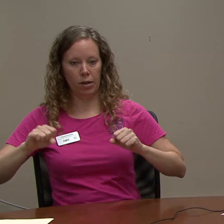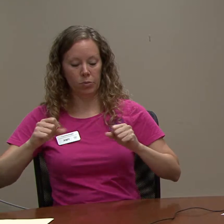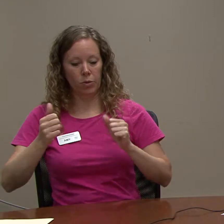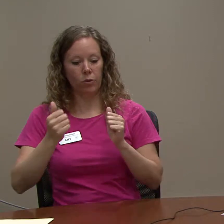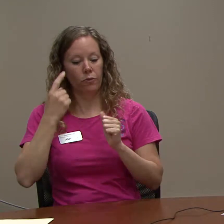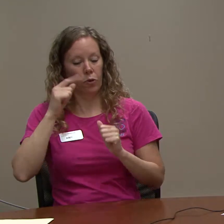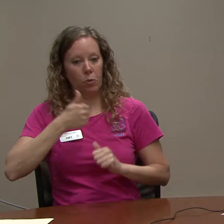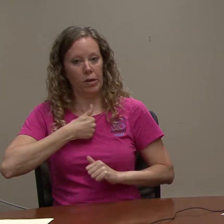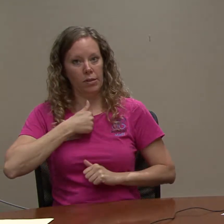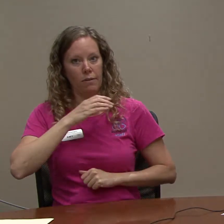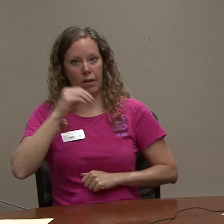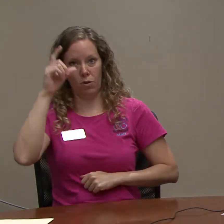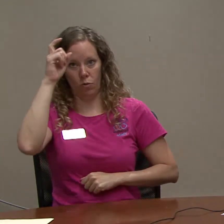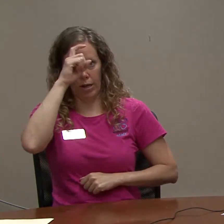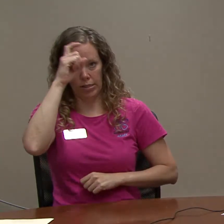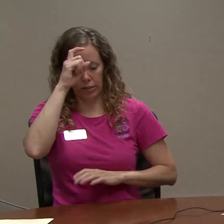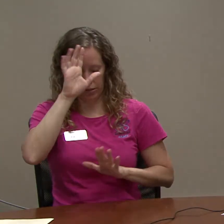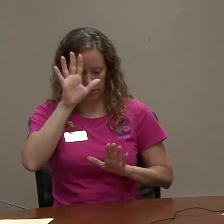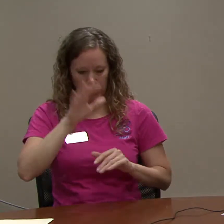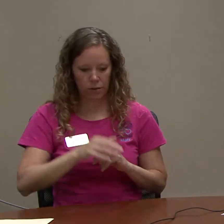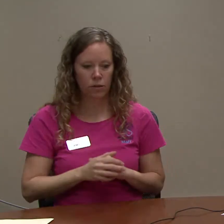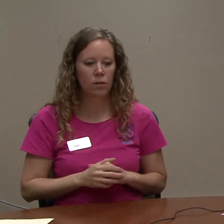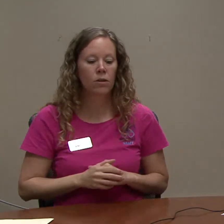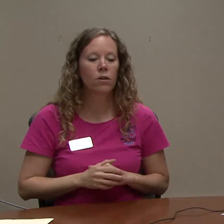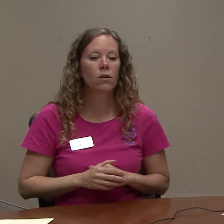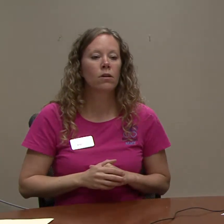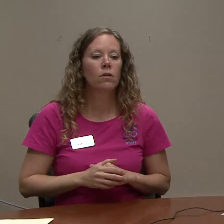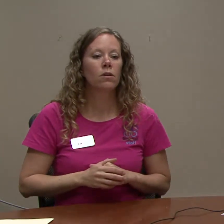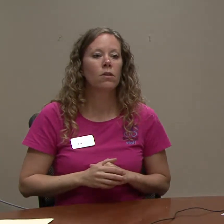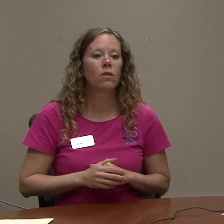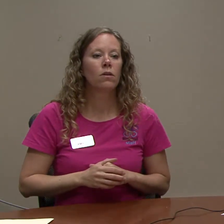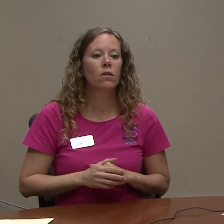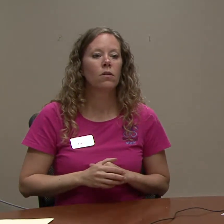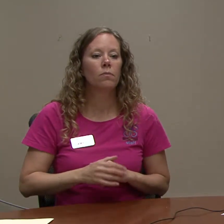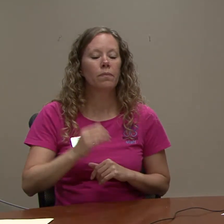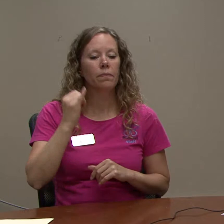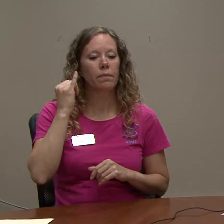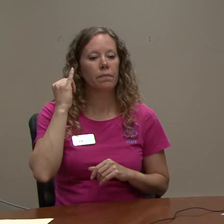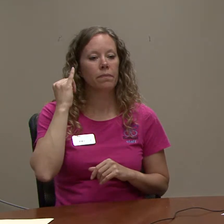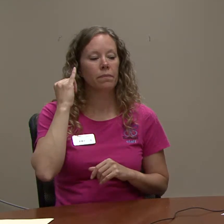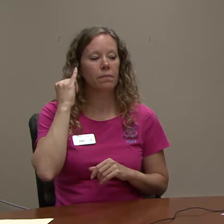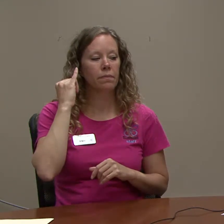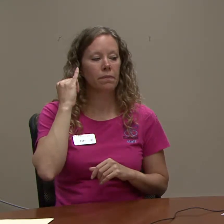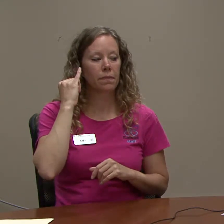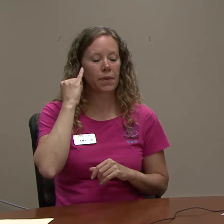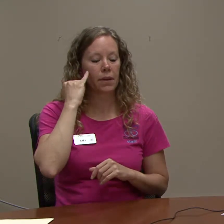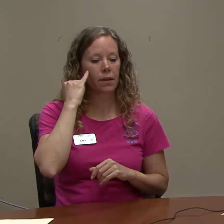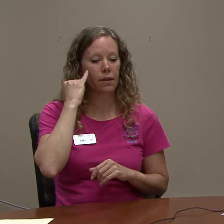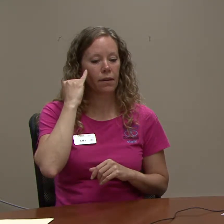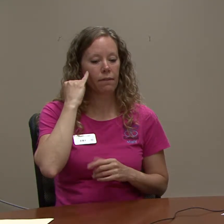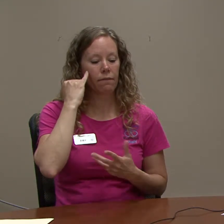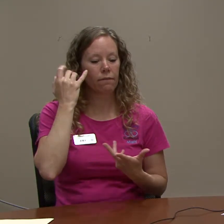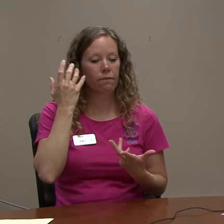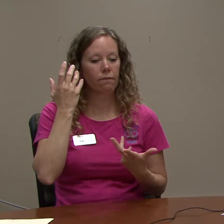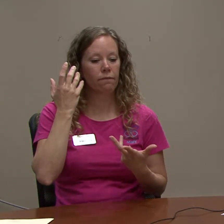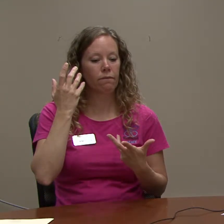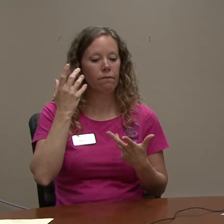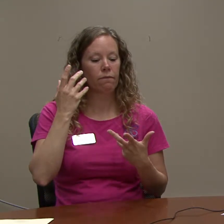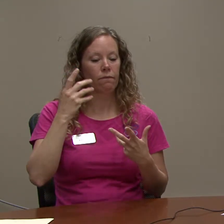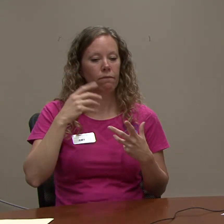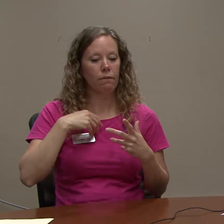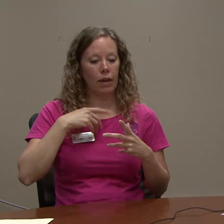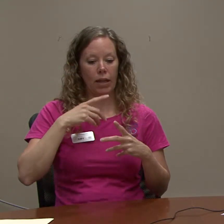resident that you wish to visit. Where it is not possible or advisable for an